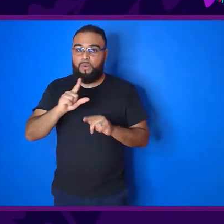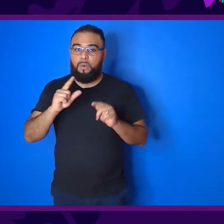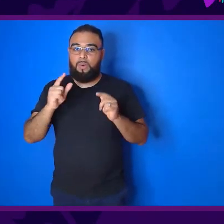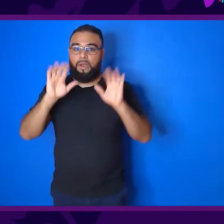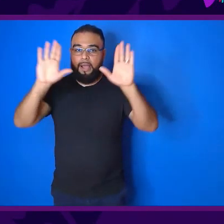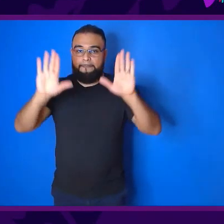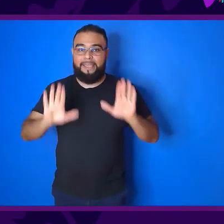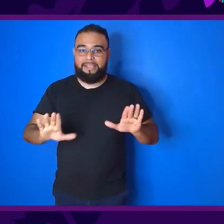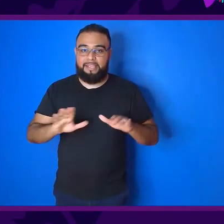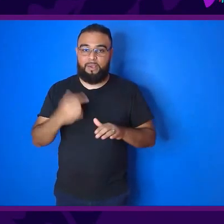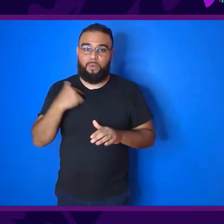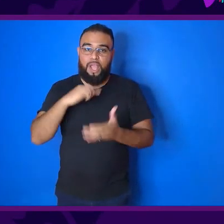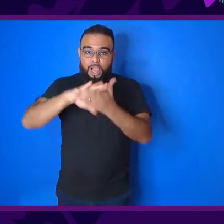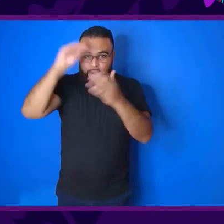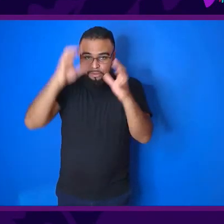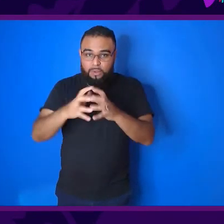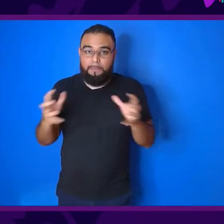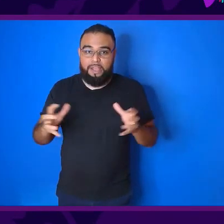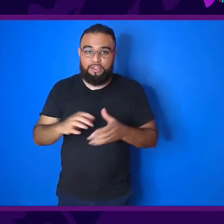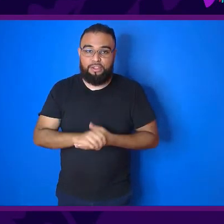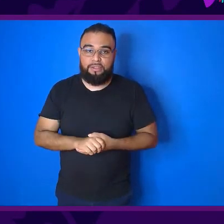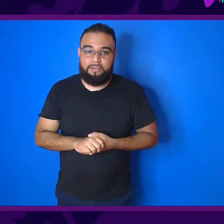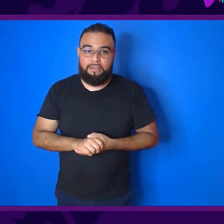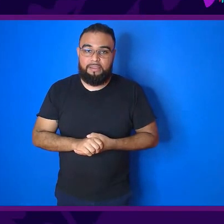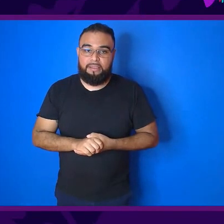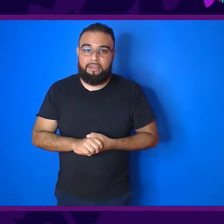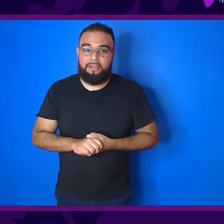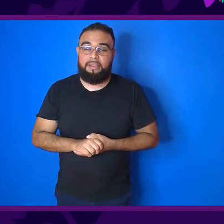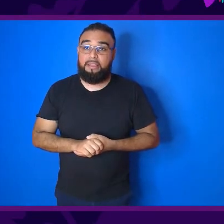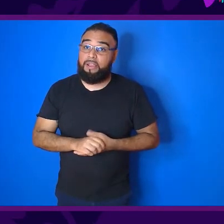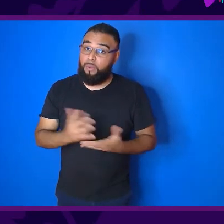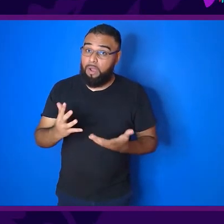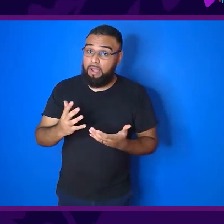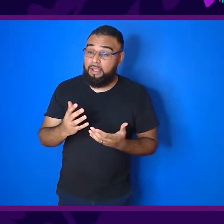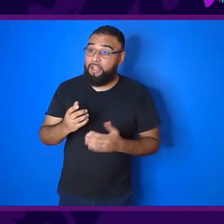much. You negotiated the contract.